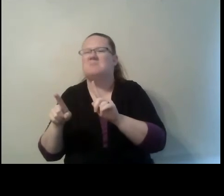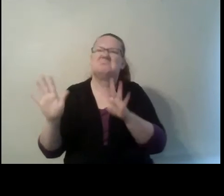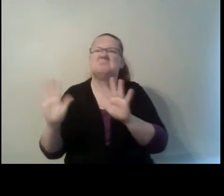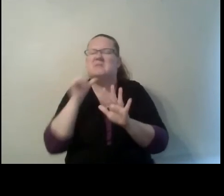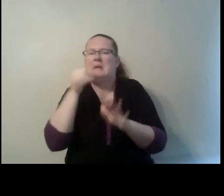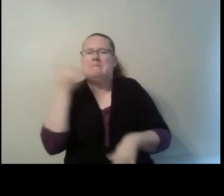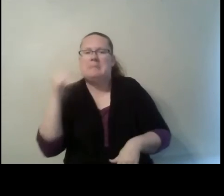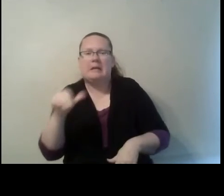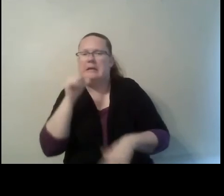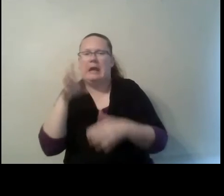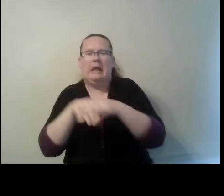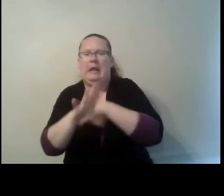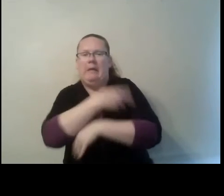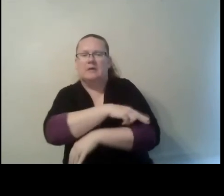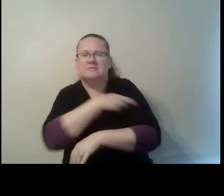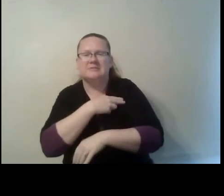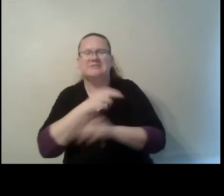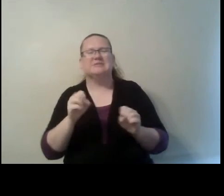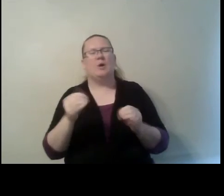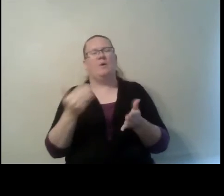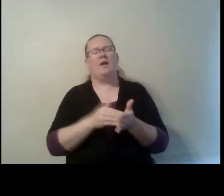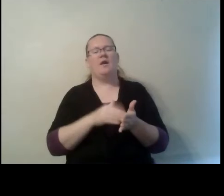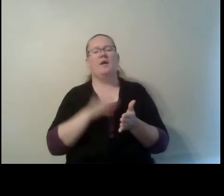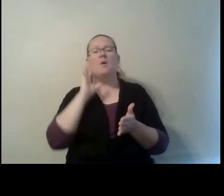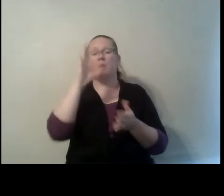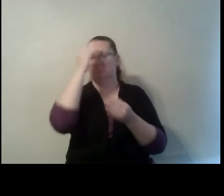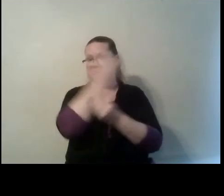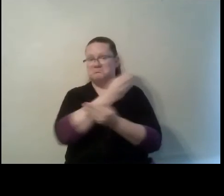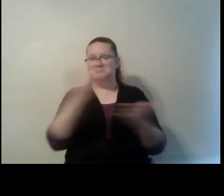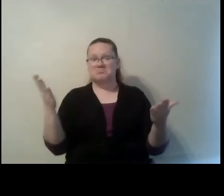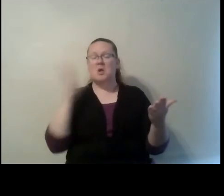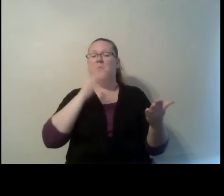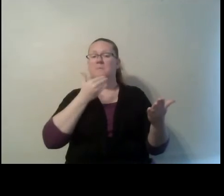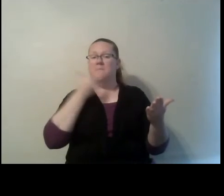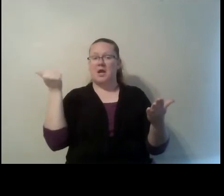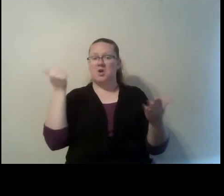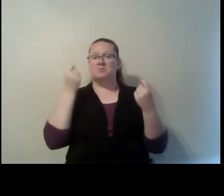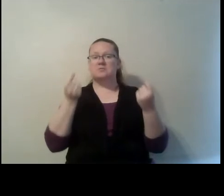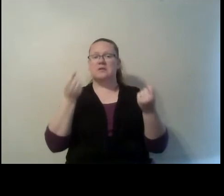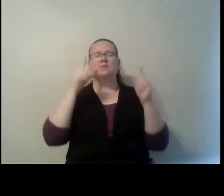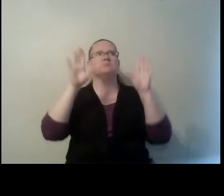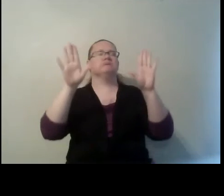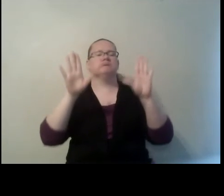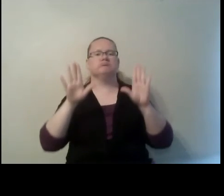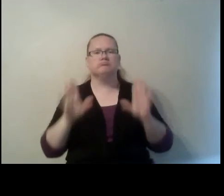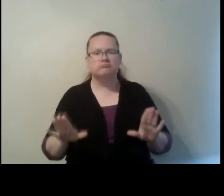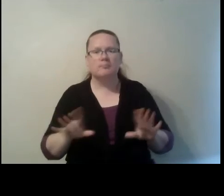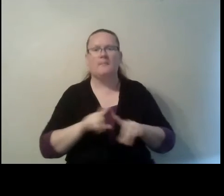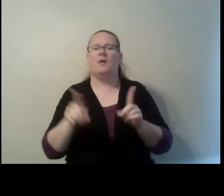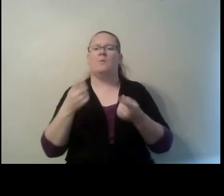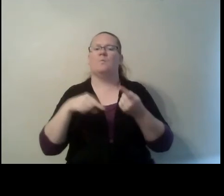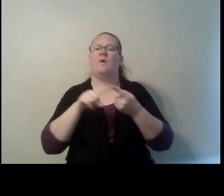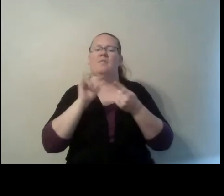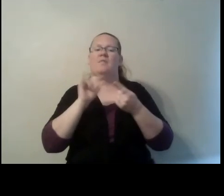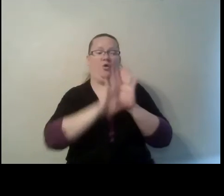better idea of what's going on in the community, all right? So this is great, so that as we come out of this curve and we